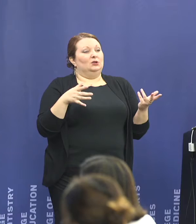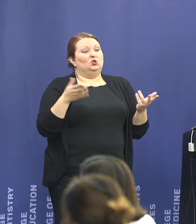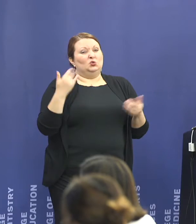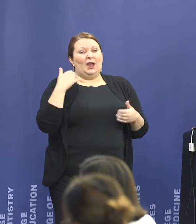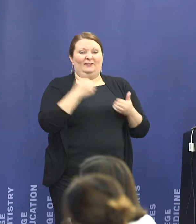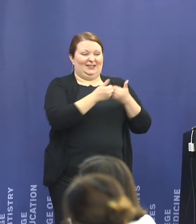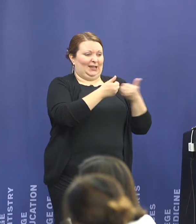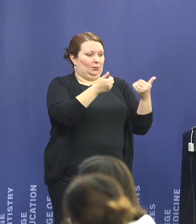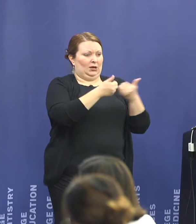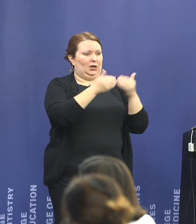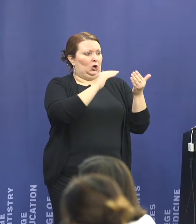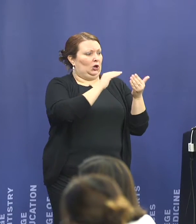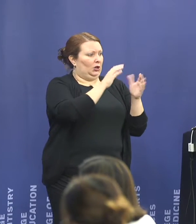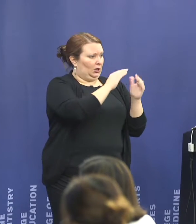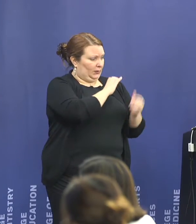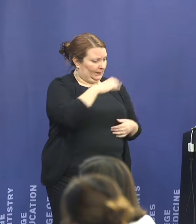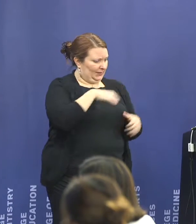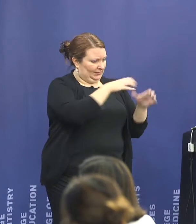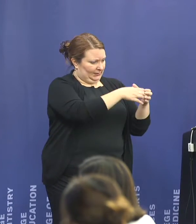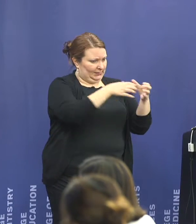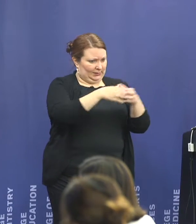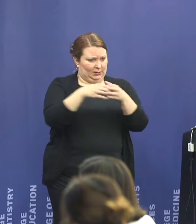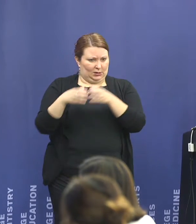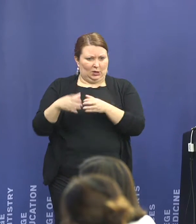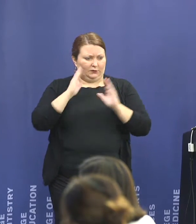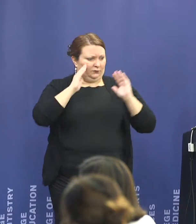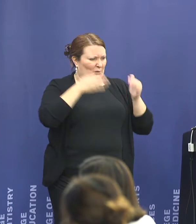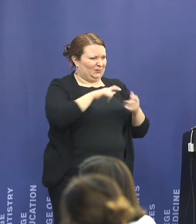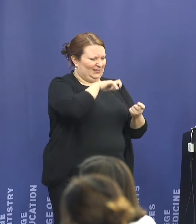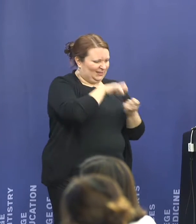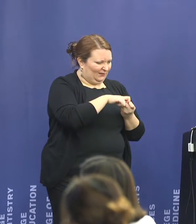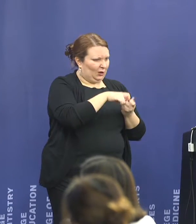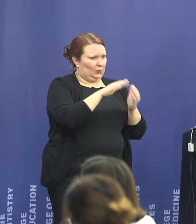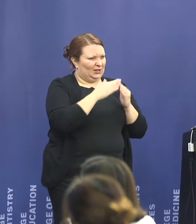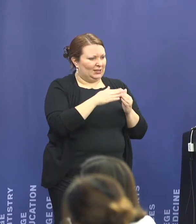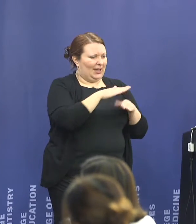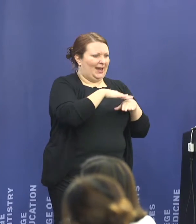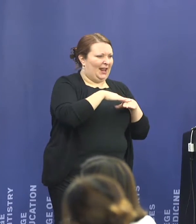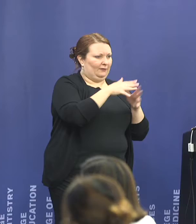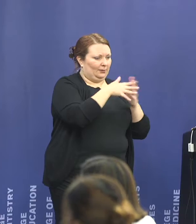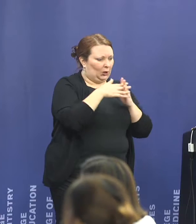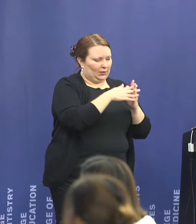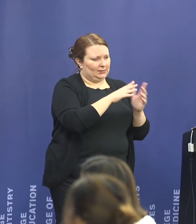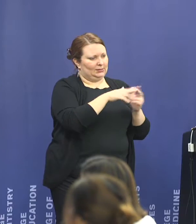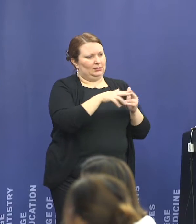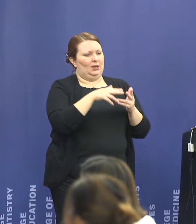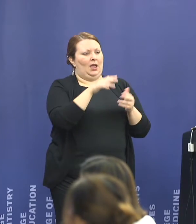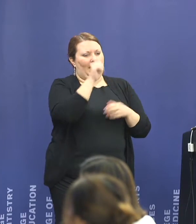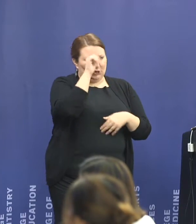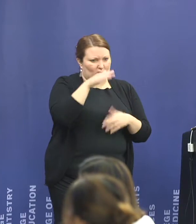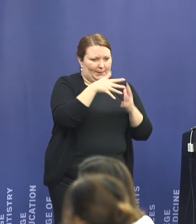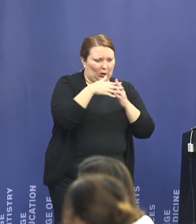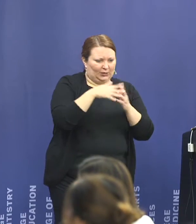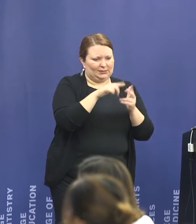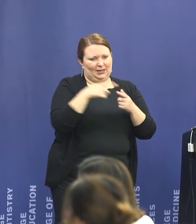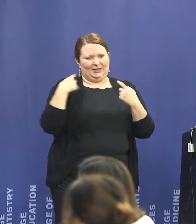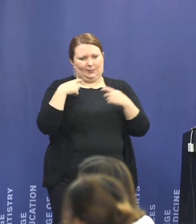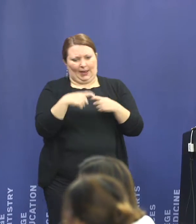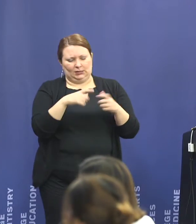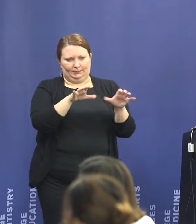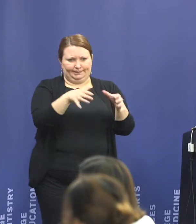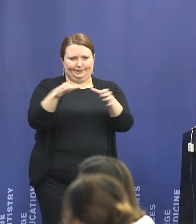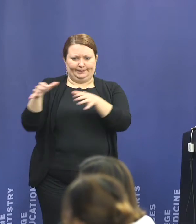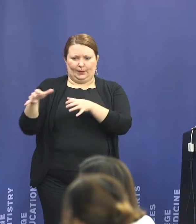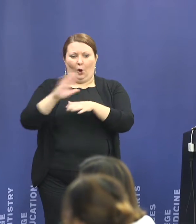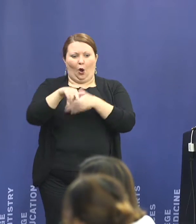that used to center the lives of specific vulnerable communities like Native Americans, African Americans, Hispanics, and Asian Americans into